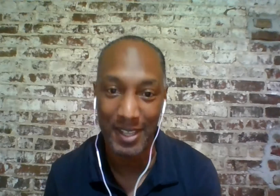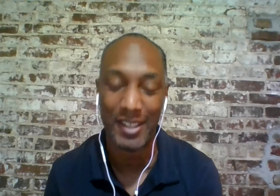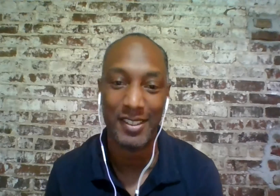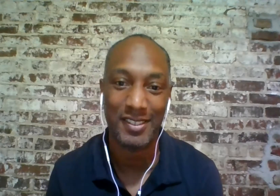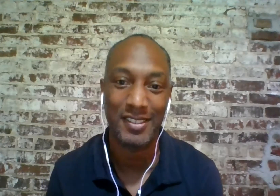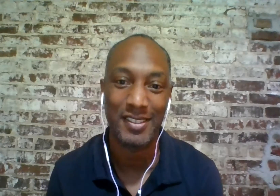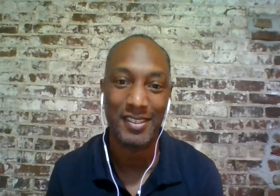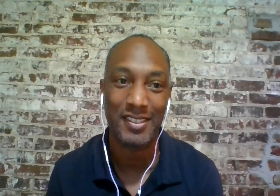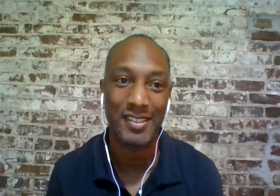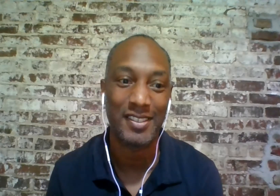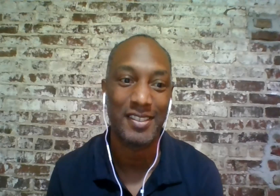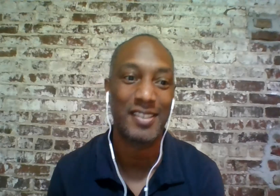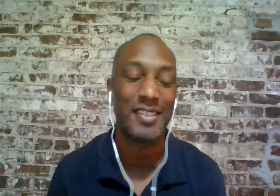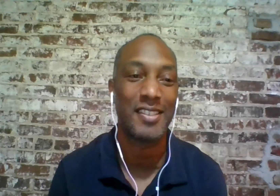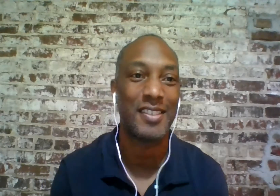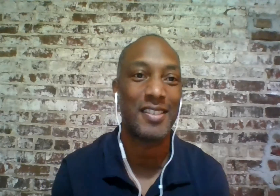II.